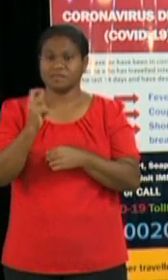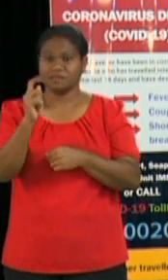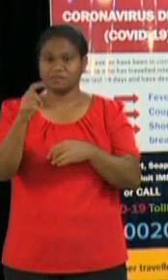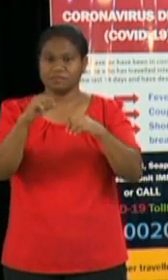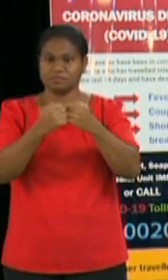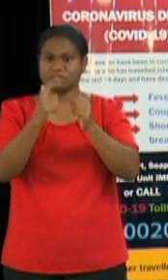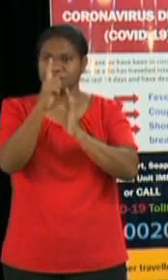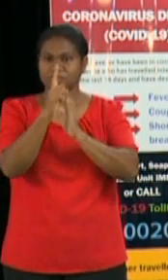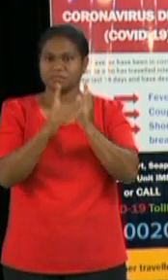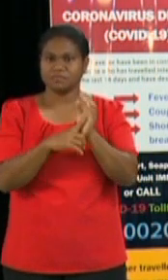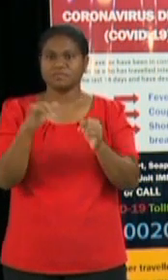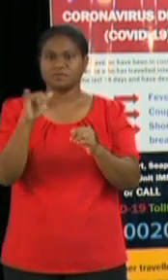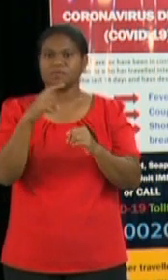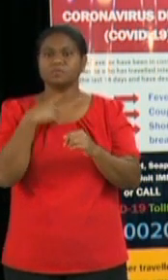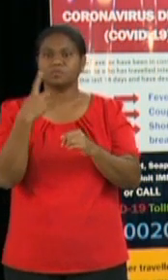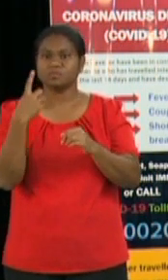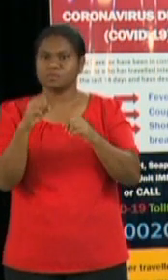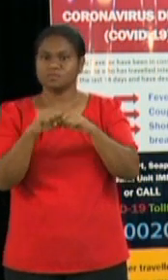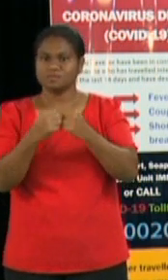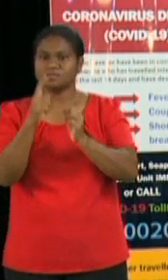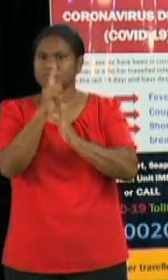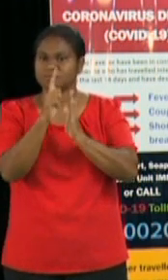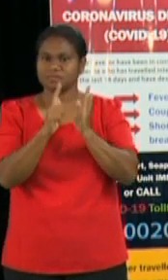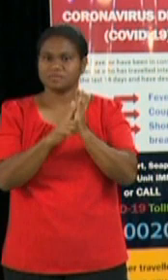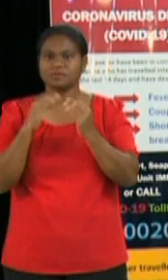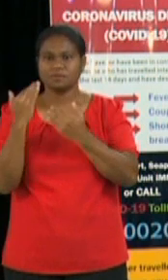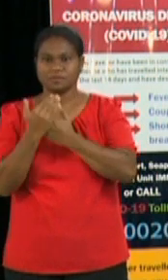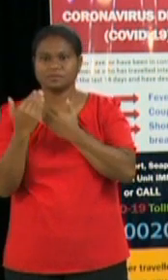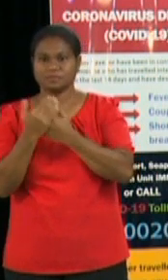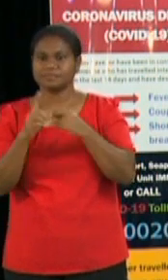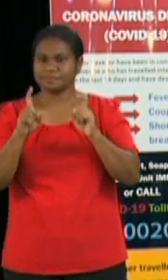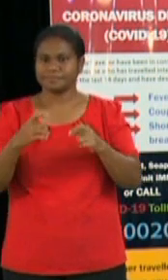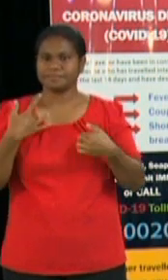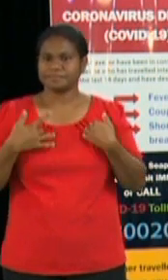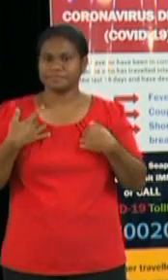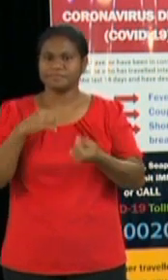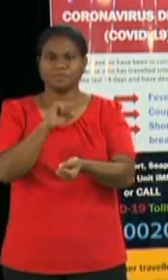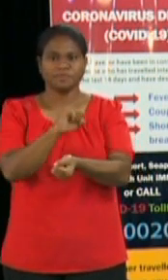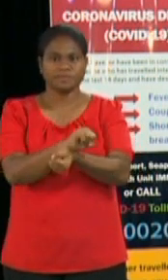were involved in perpetrating the offence up to life imprisonment as well. So.